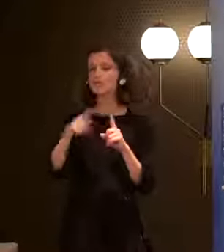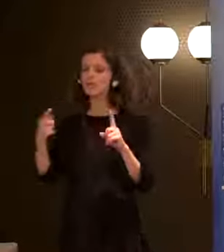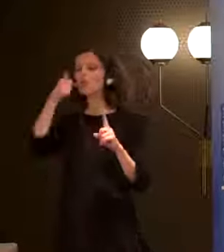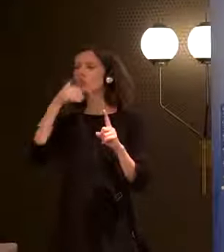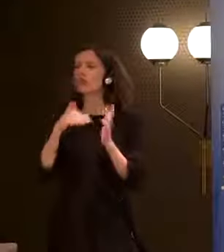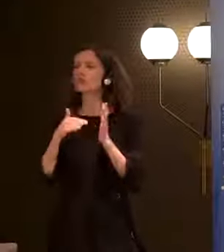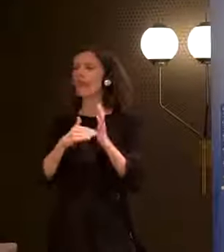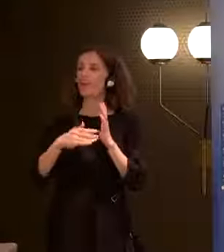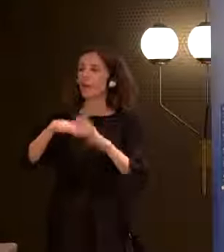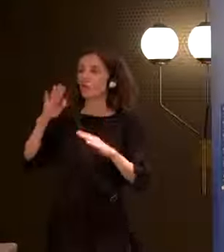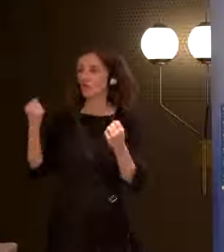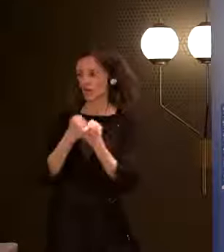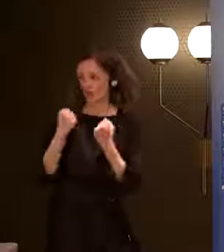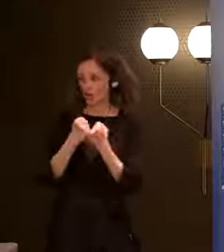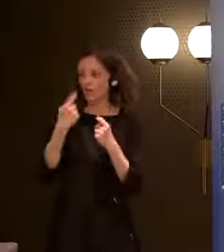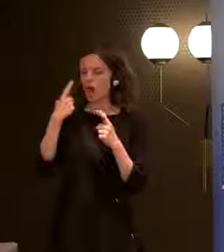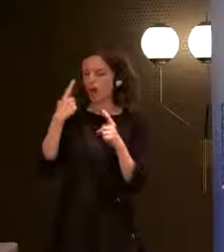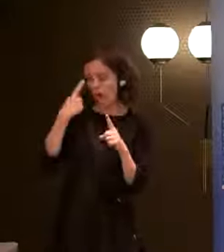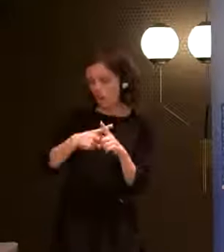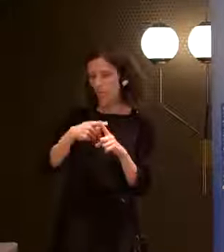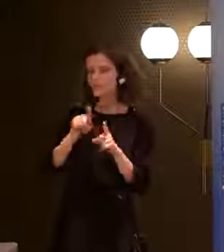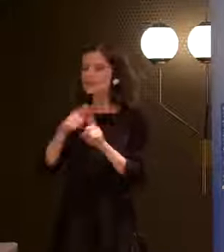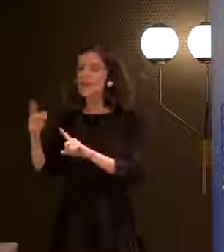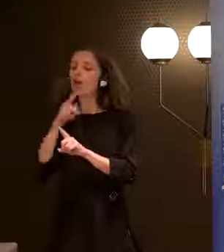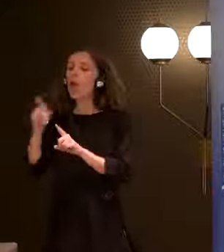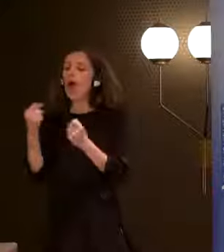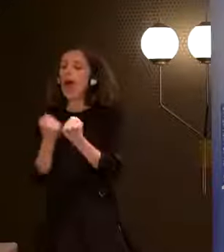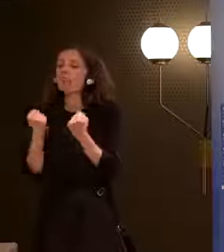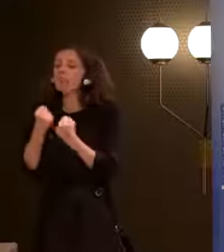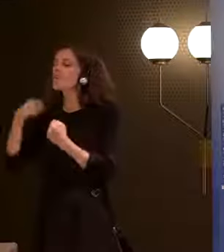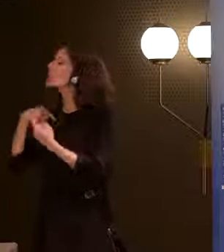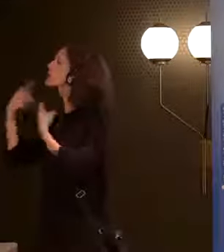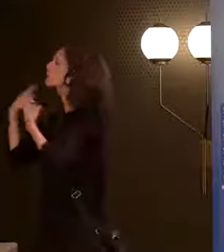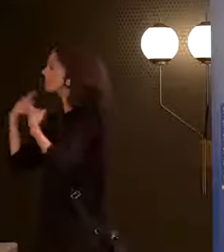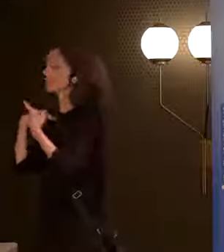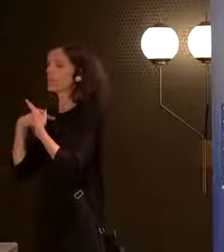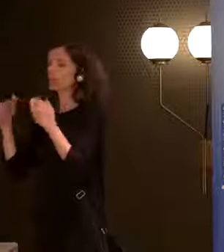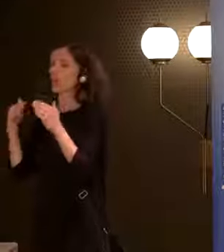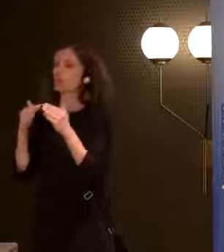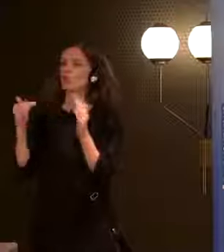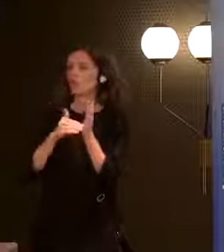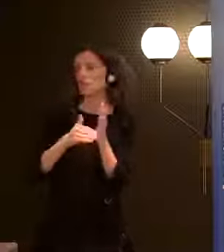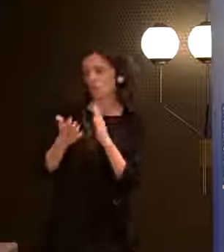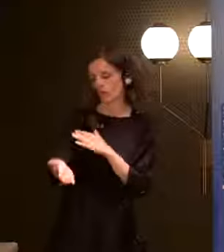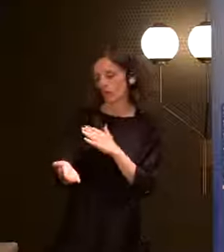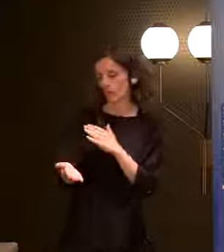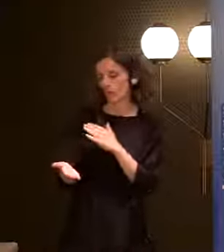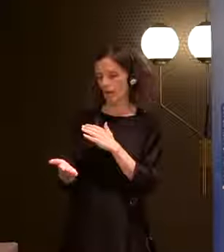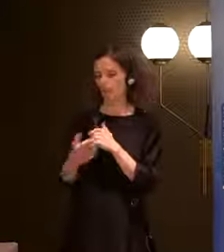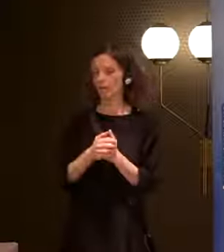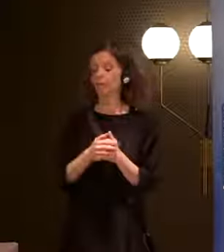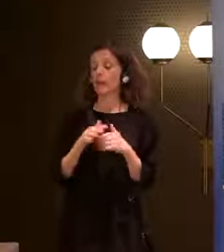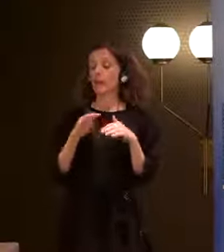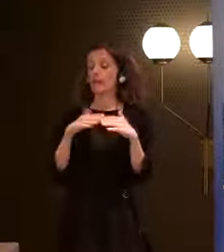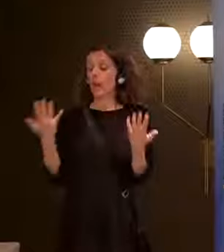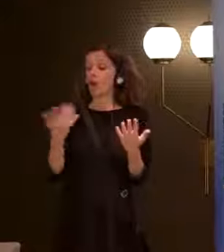activities, which we agreed upon and then decided which activities will be done in French, that's the language of instruction,